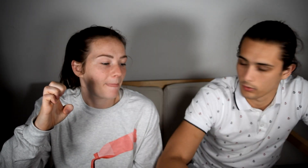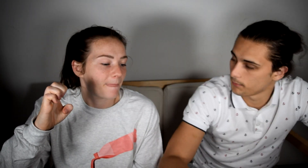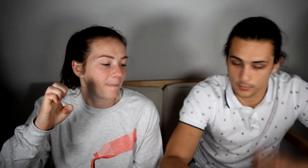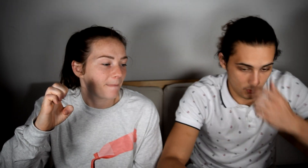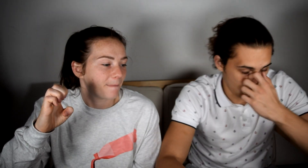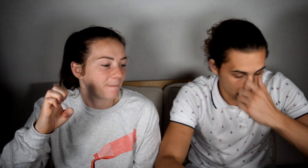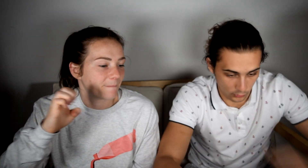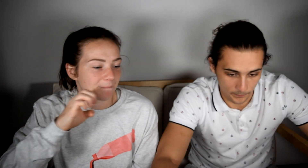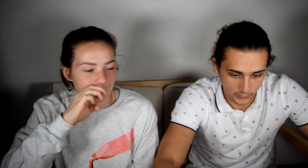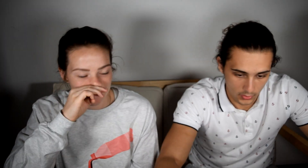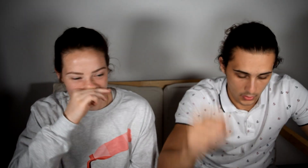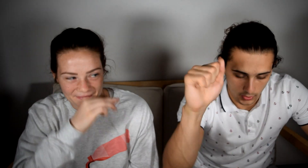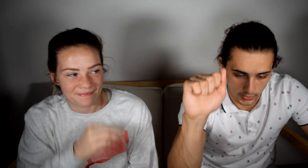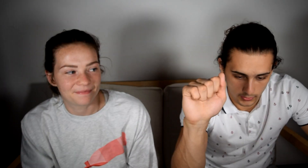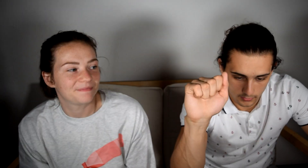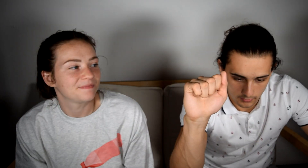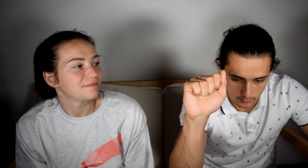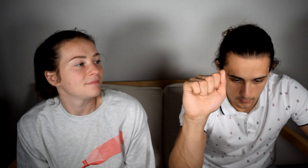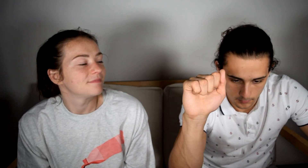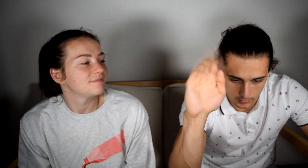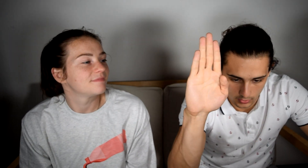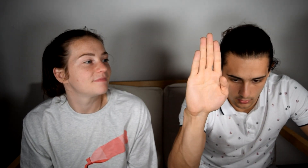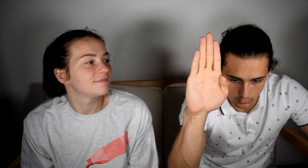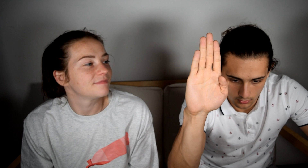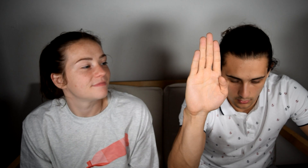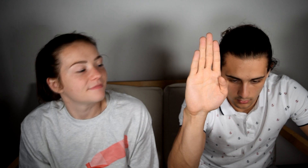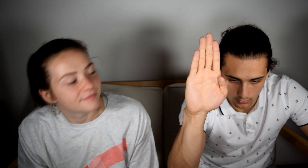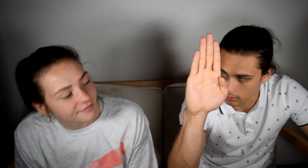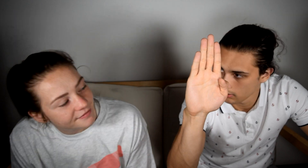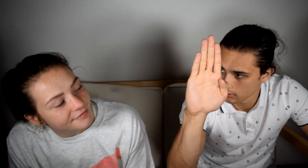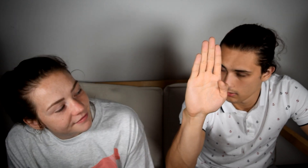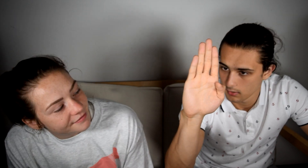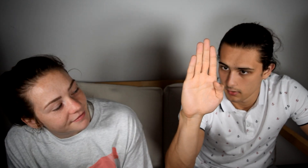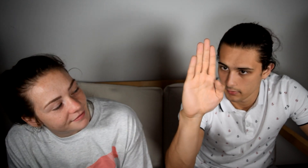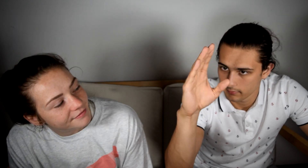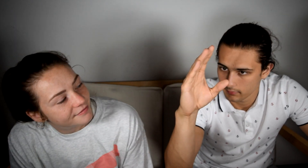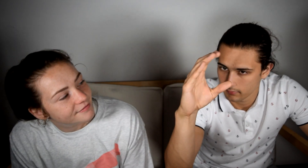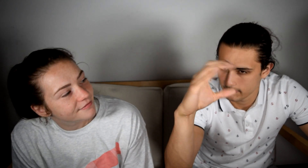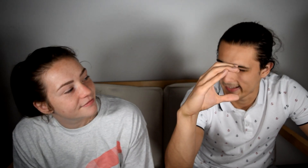me recap. Okay, so A, B, yeah, C,